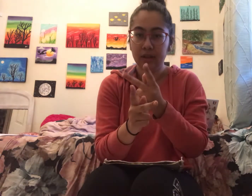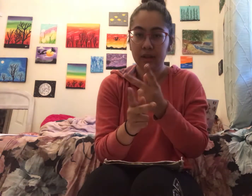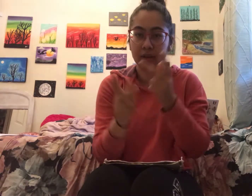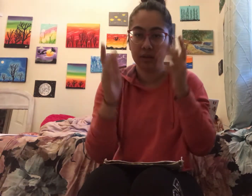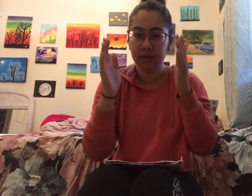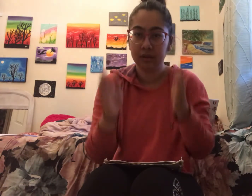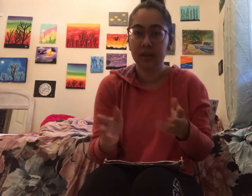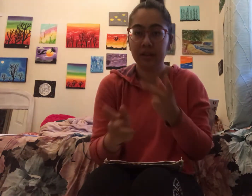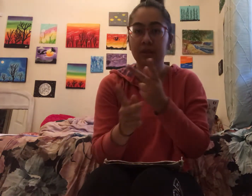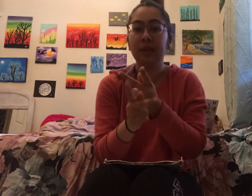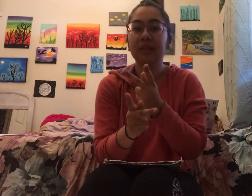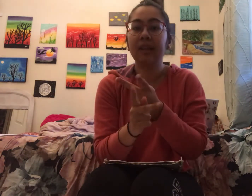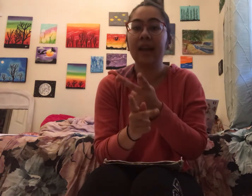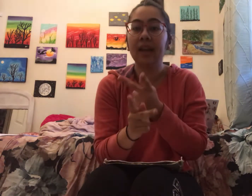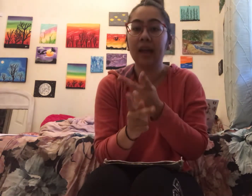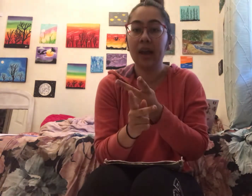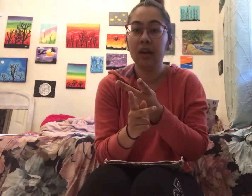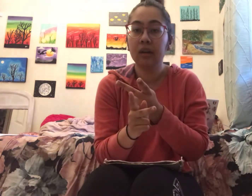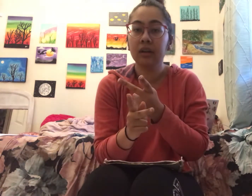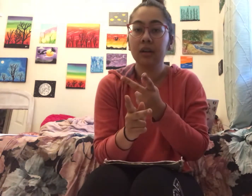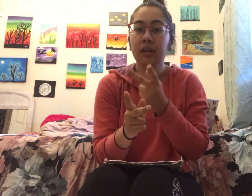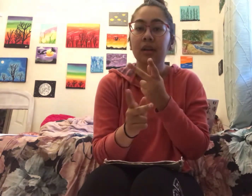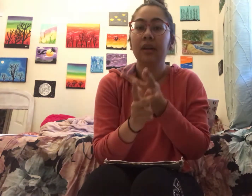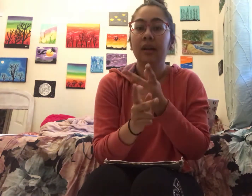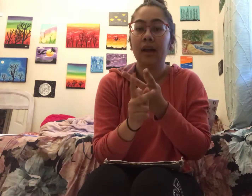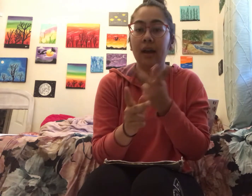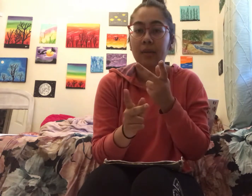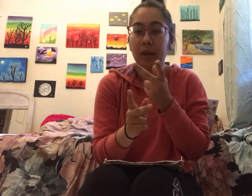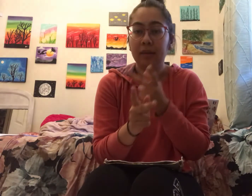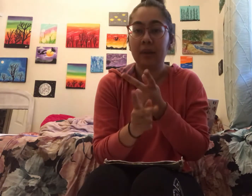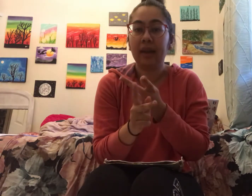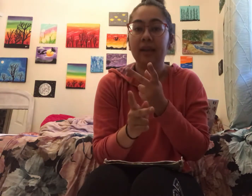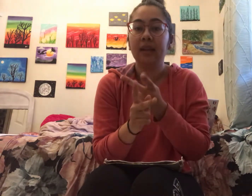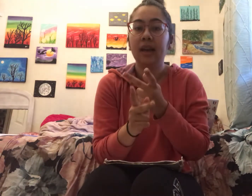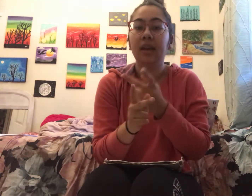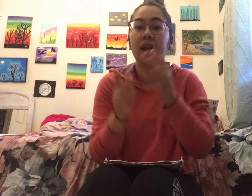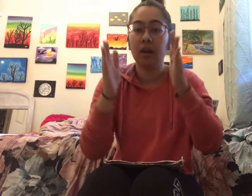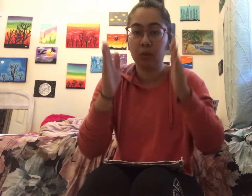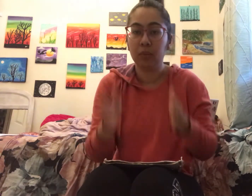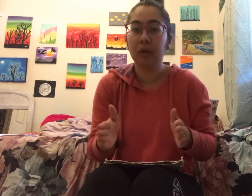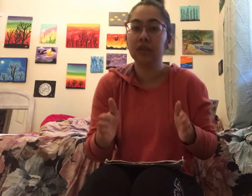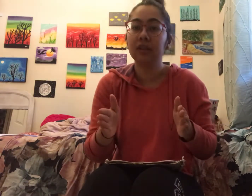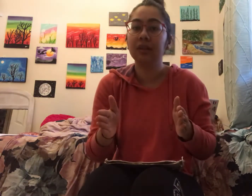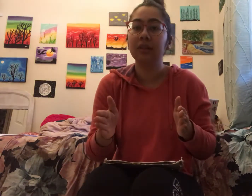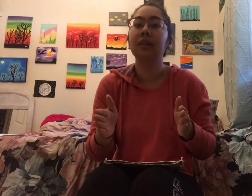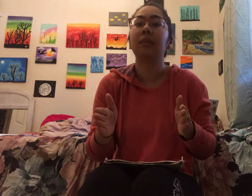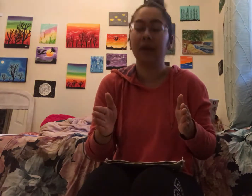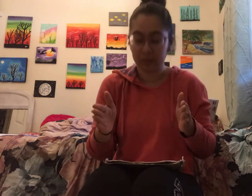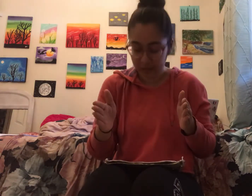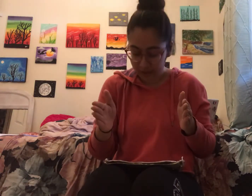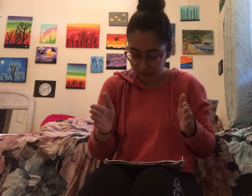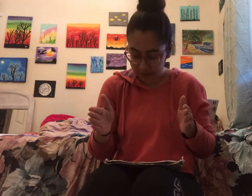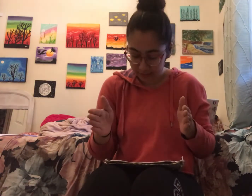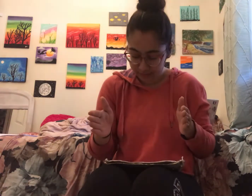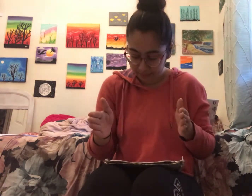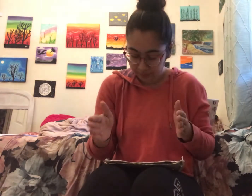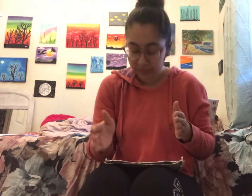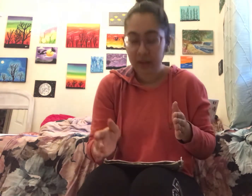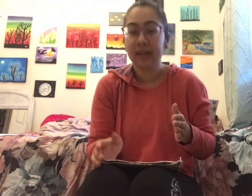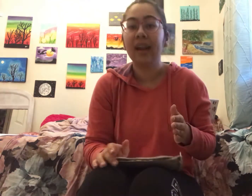caretaker. This means taking care, and by combining taking care with person, it becomes caretaker.